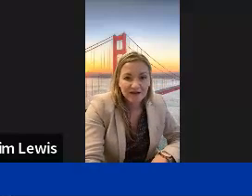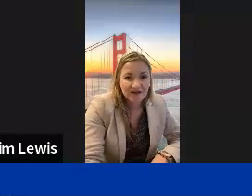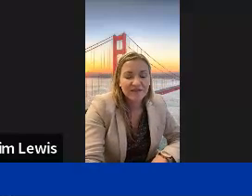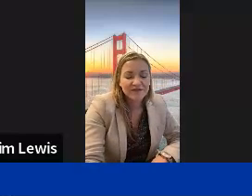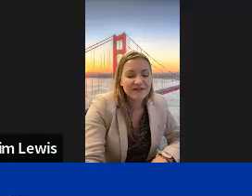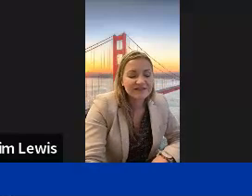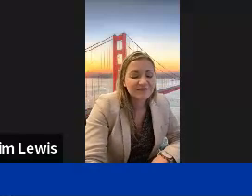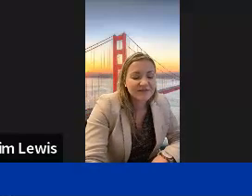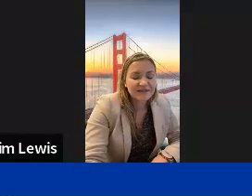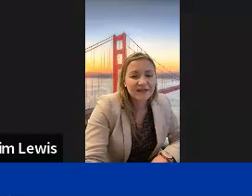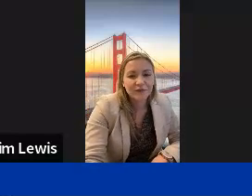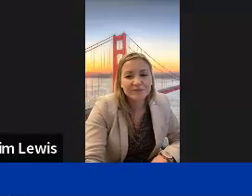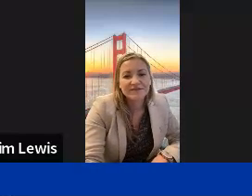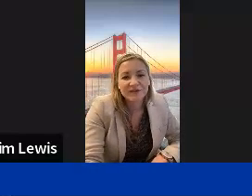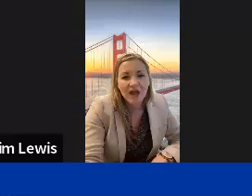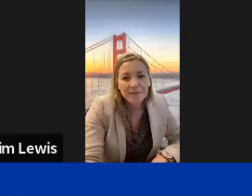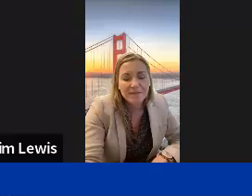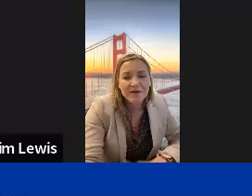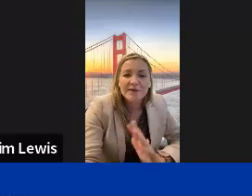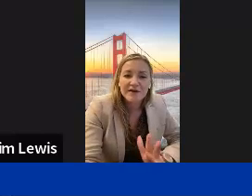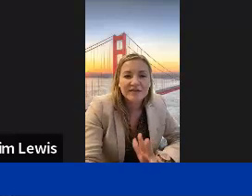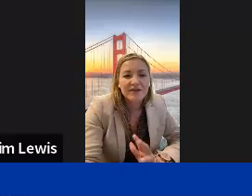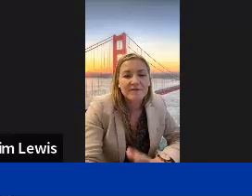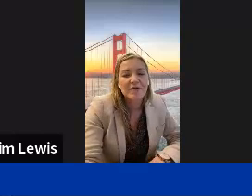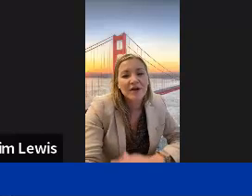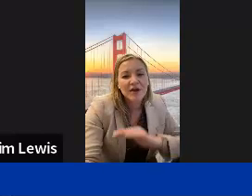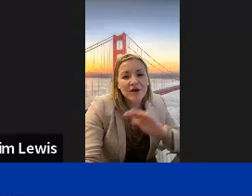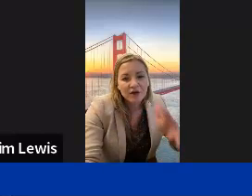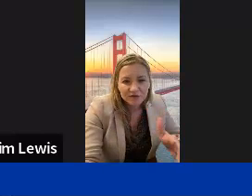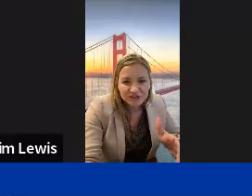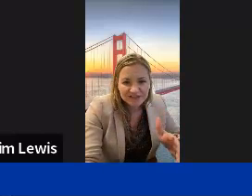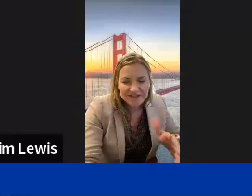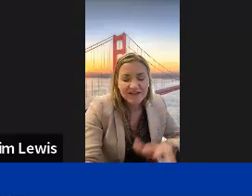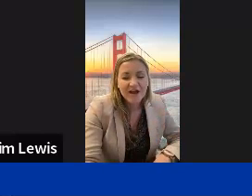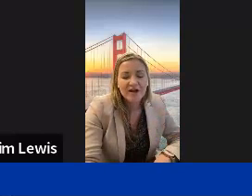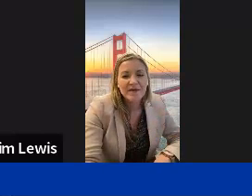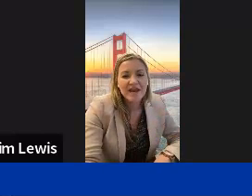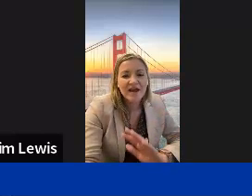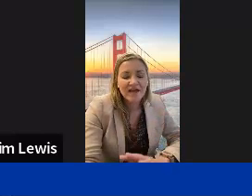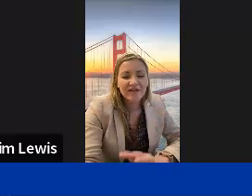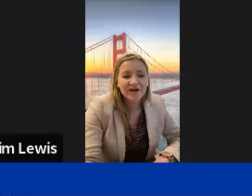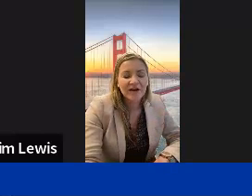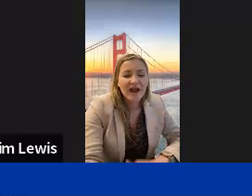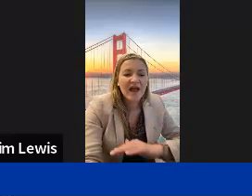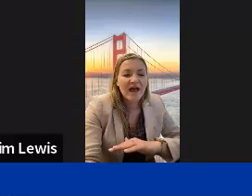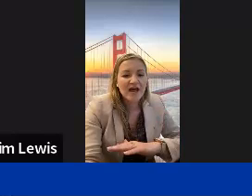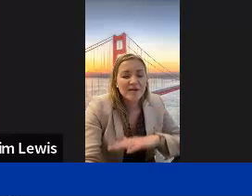around mental health and those kinds of leading groups for young people. I would also think about coaches and